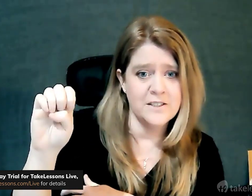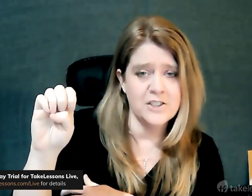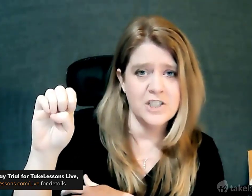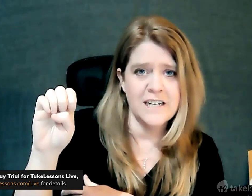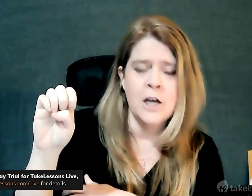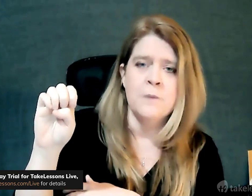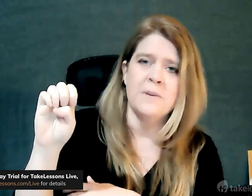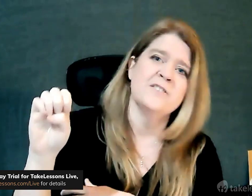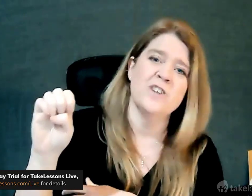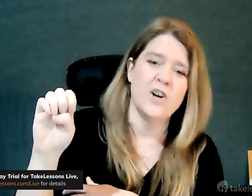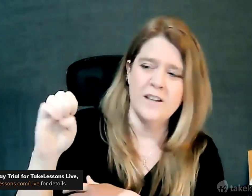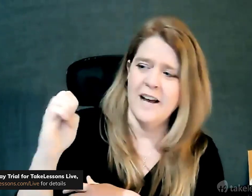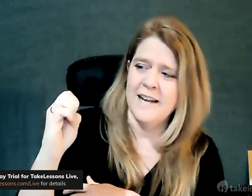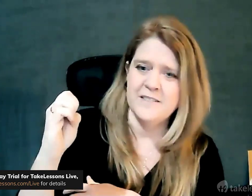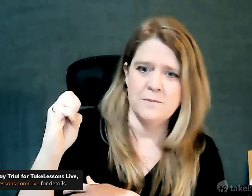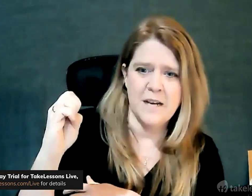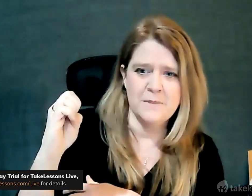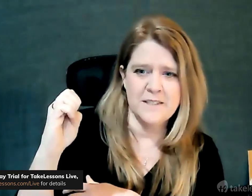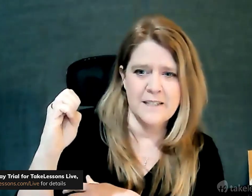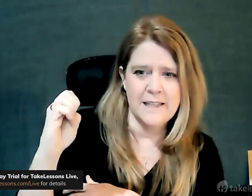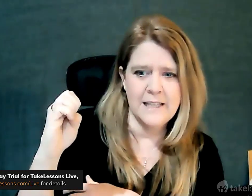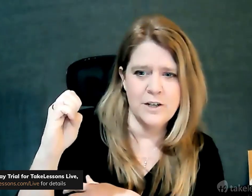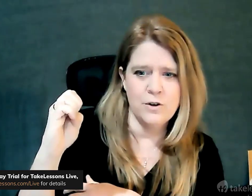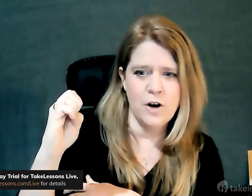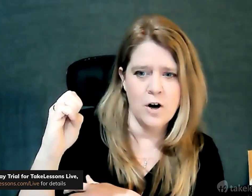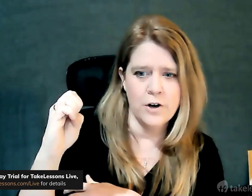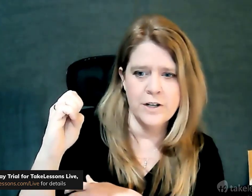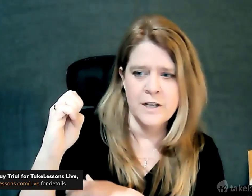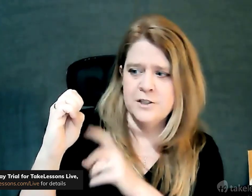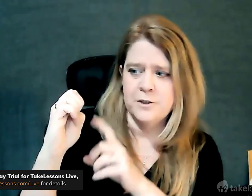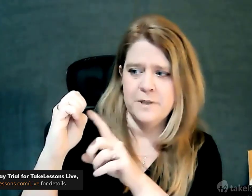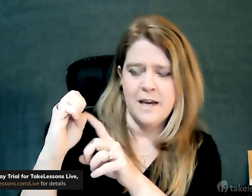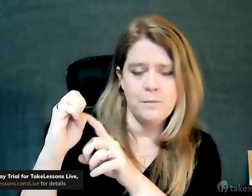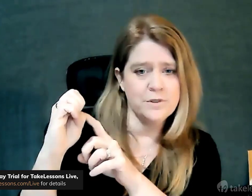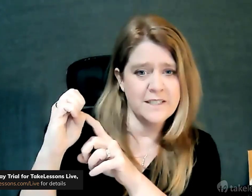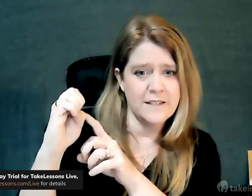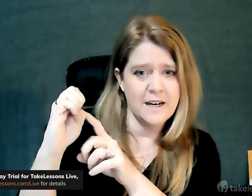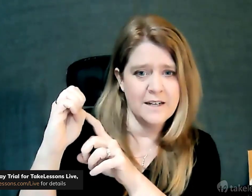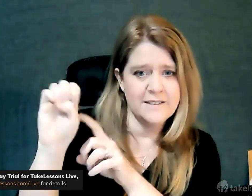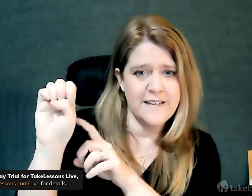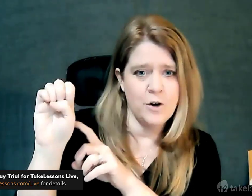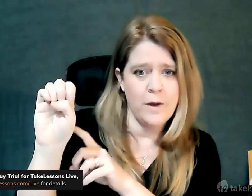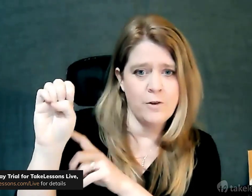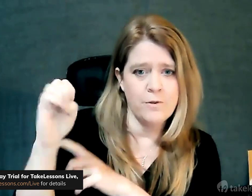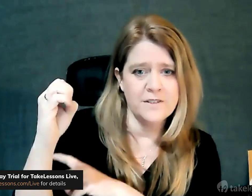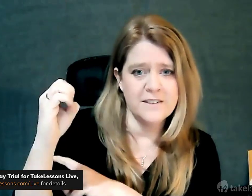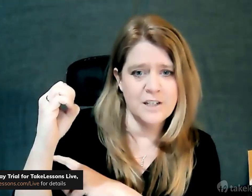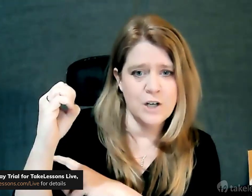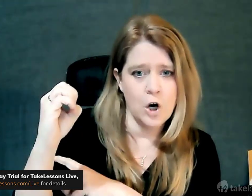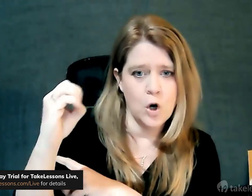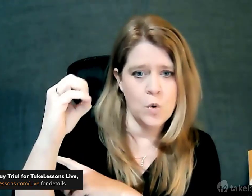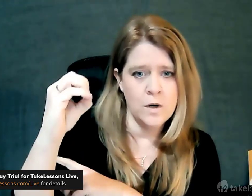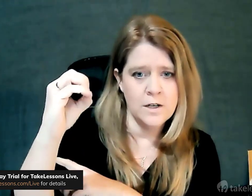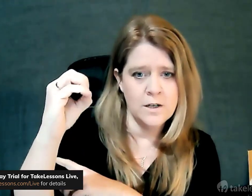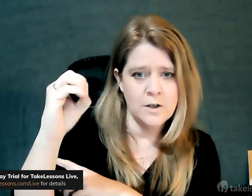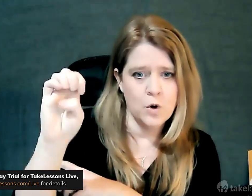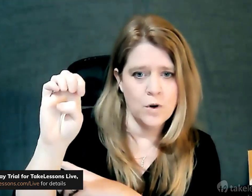touching, because online, sometimes it's a little hard to be able to tell whether this is an O or an